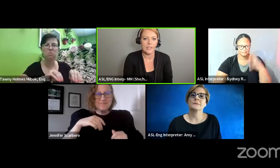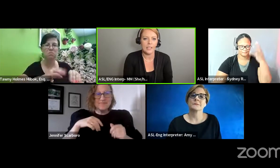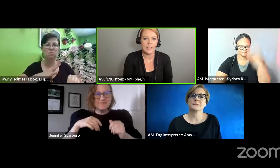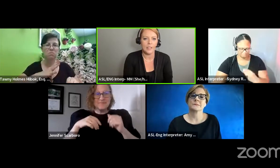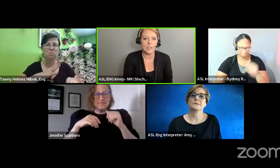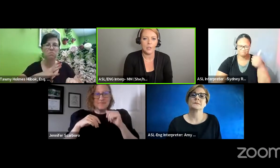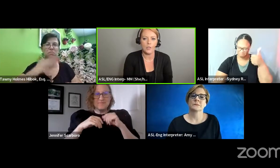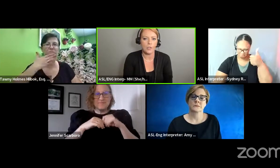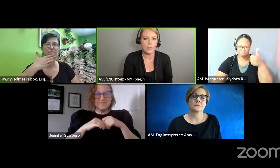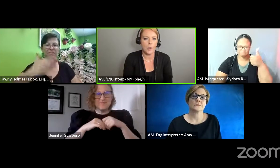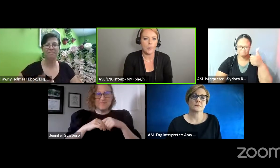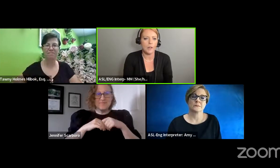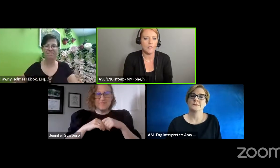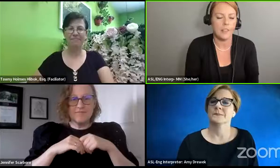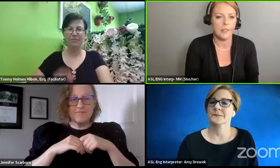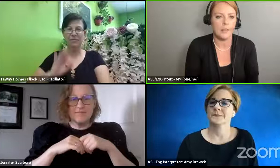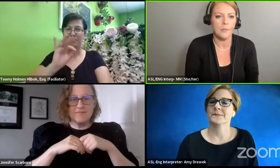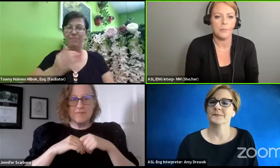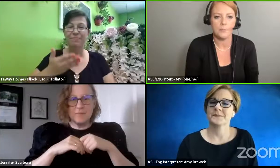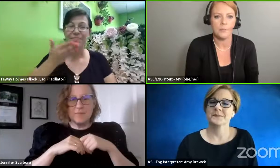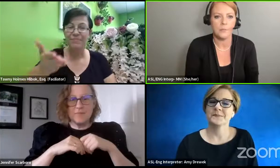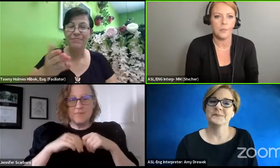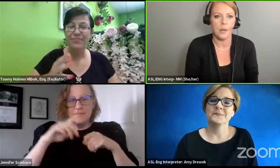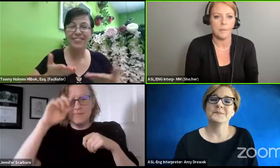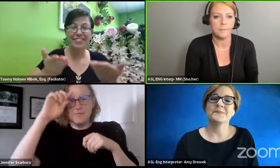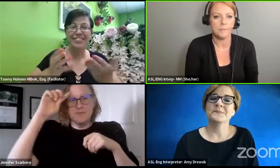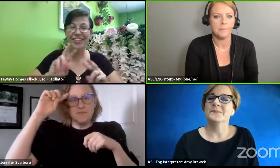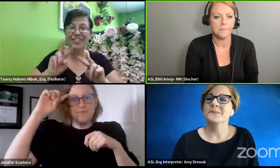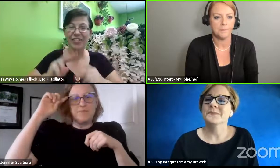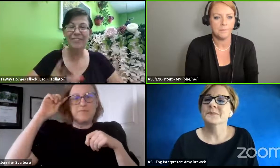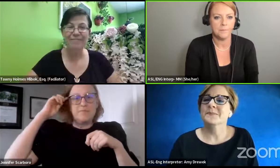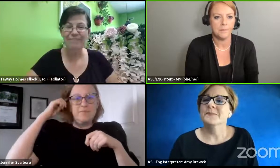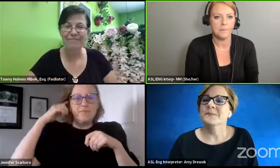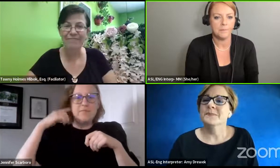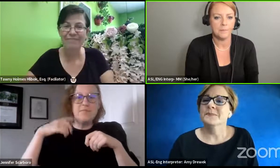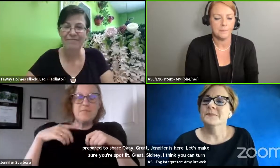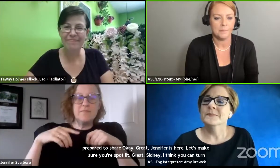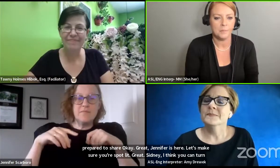Great. Sydney, I think you can turn your camera off. Thank you. Great.